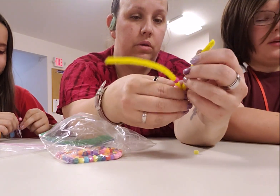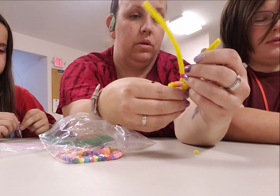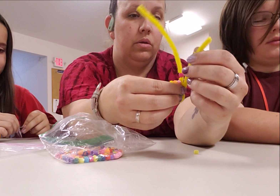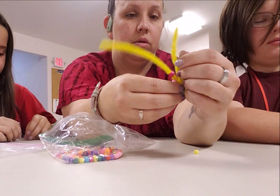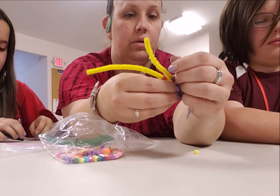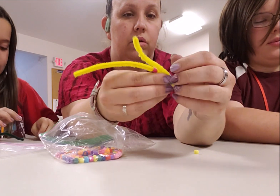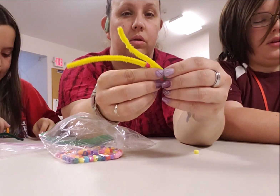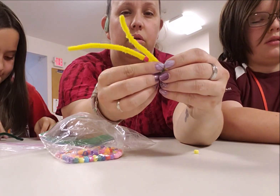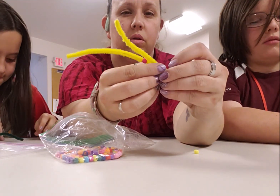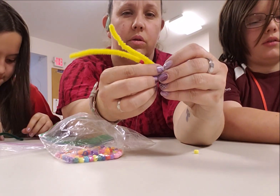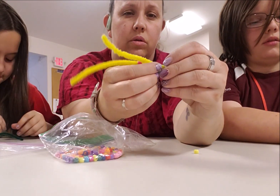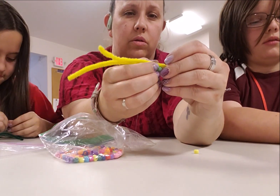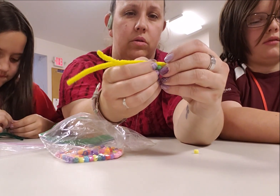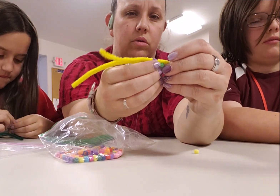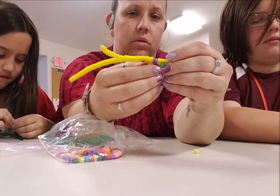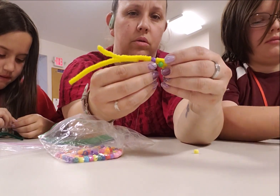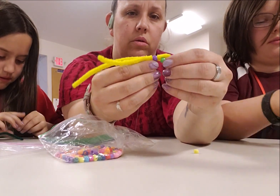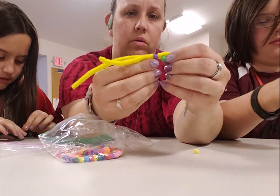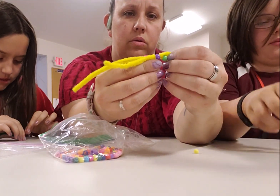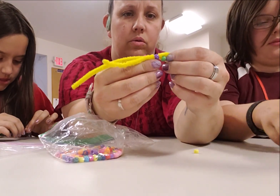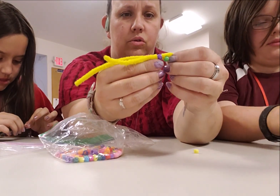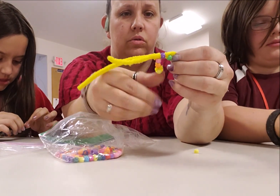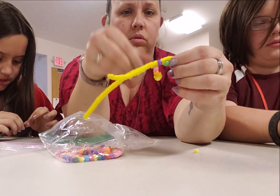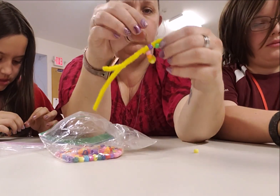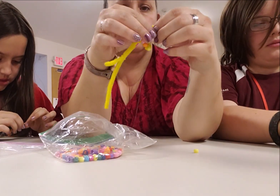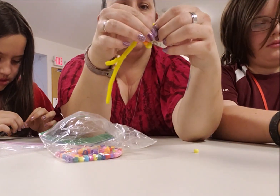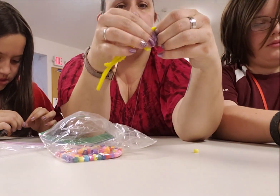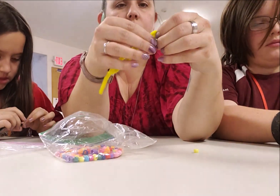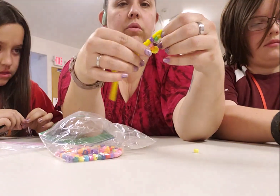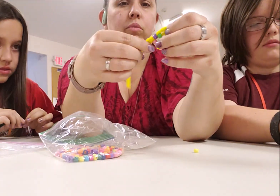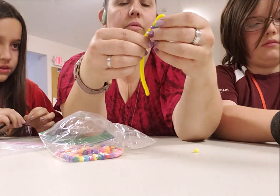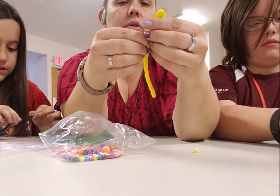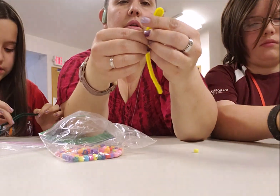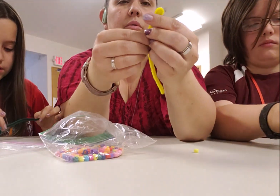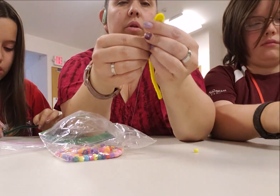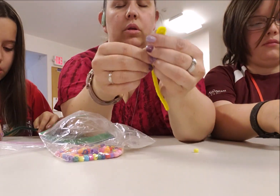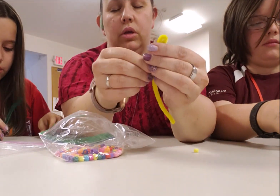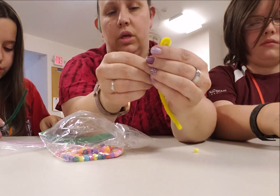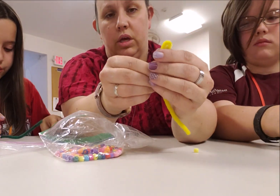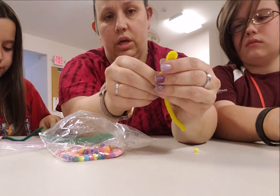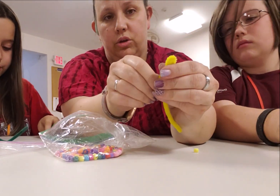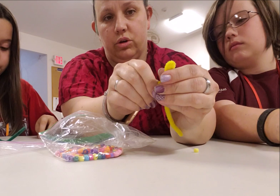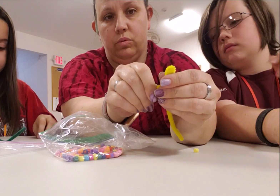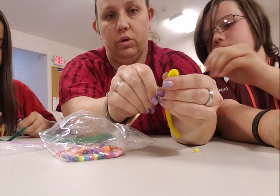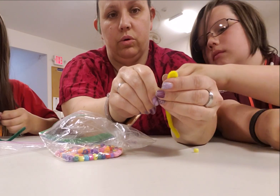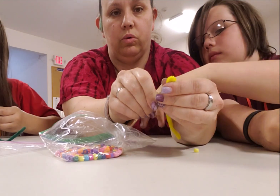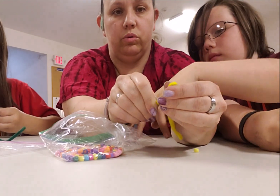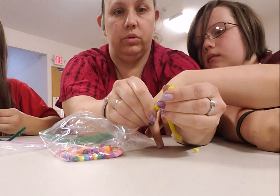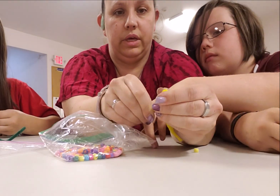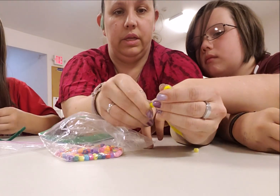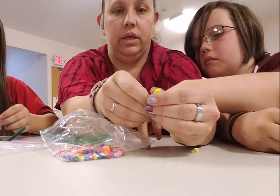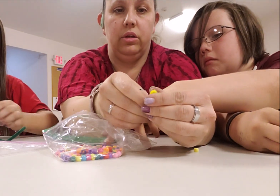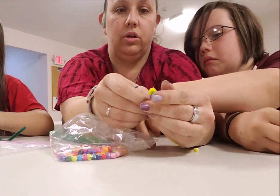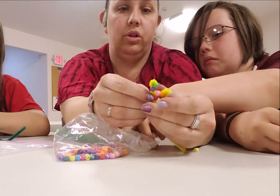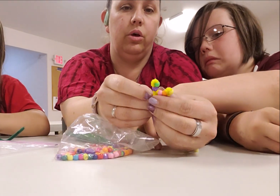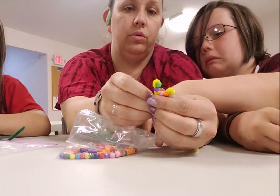some pink ones? Sure. You want to color this one? And you're going to want to hold that in